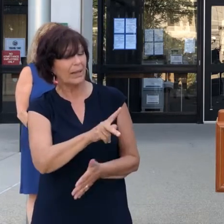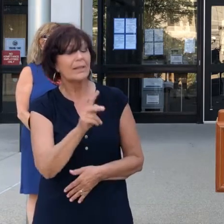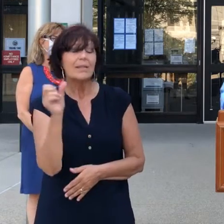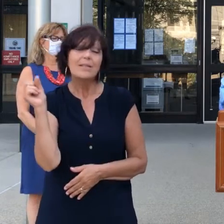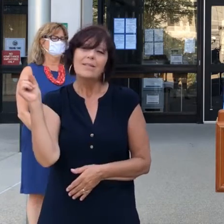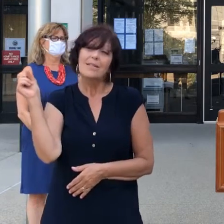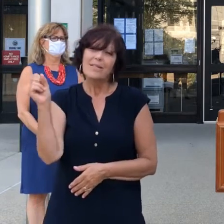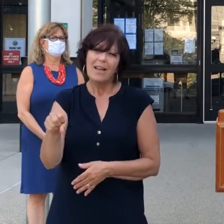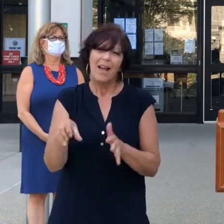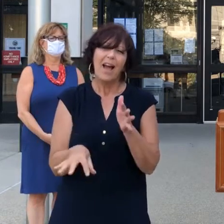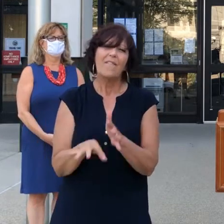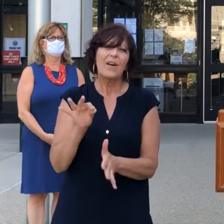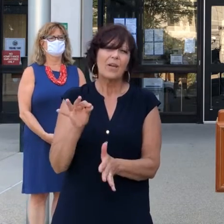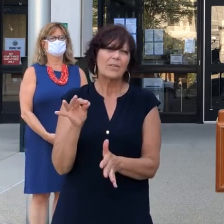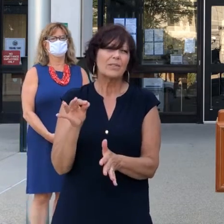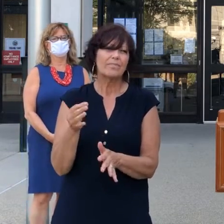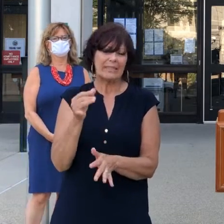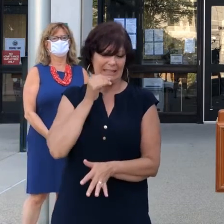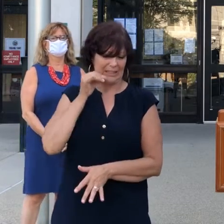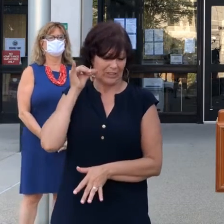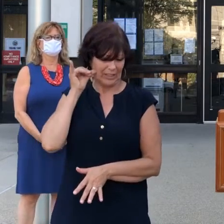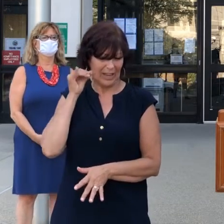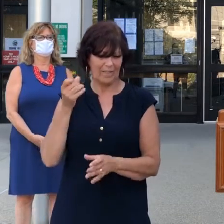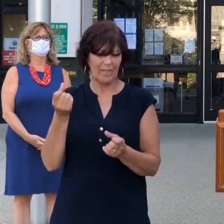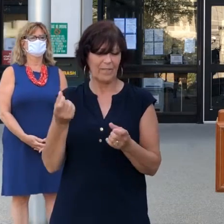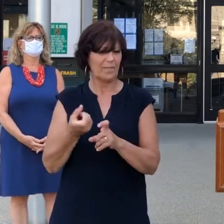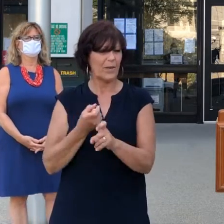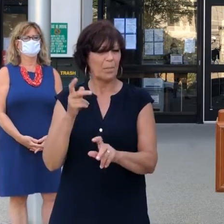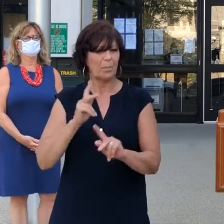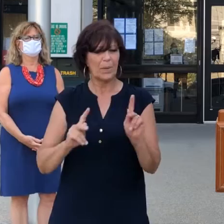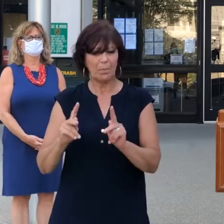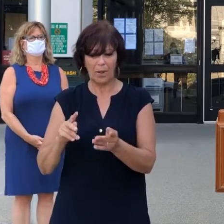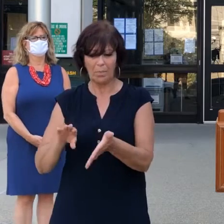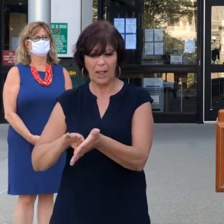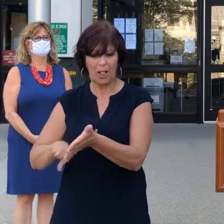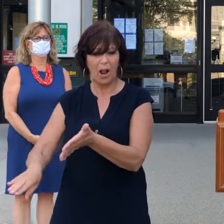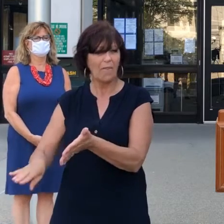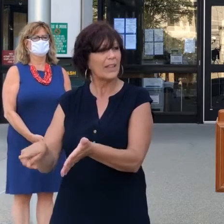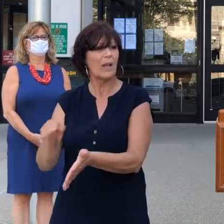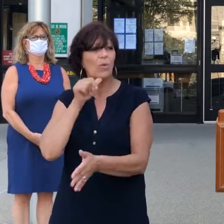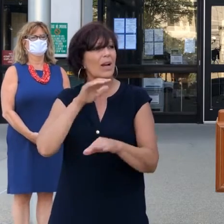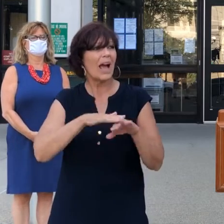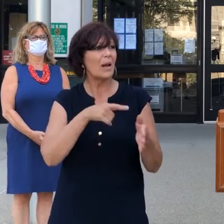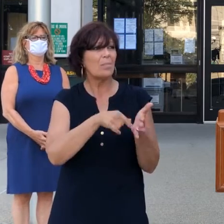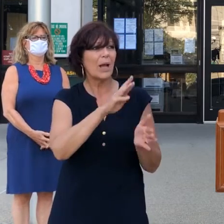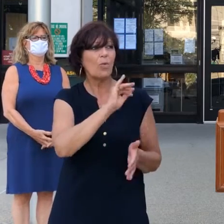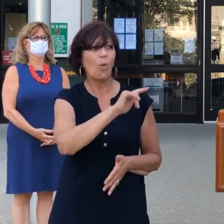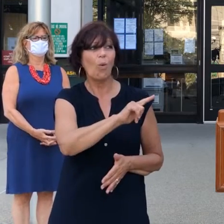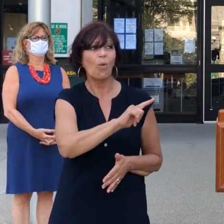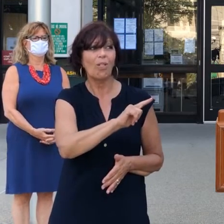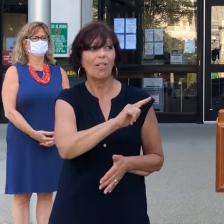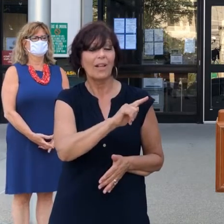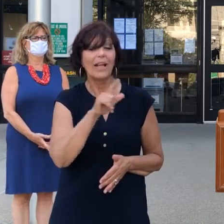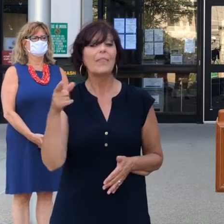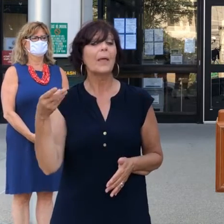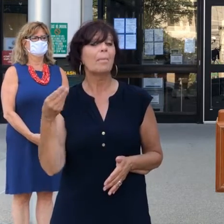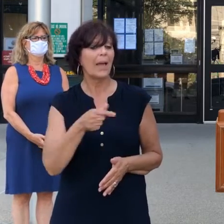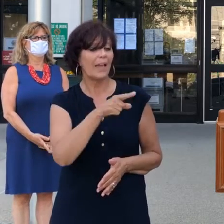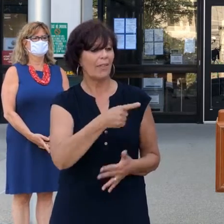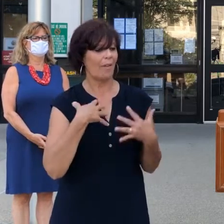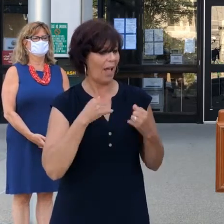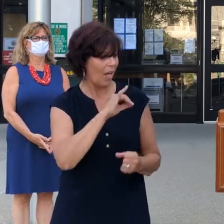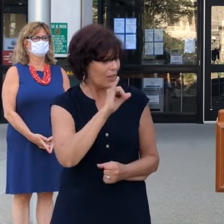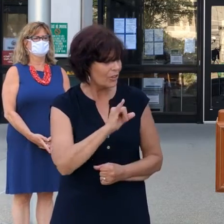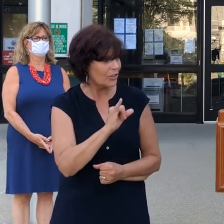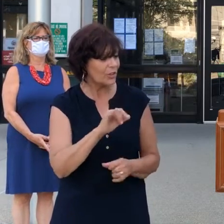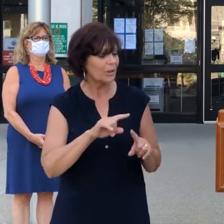from a number of individuals who were being laid off is they weren't on the payroll. New Era paid their insurance, but